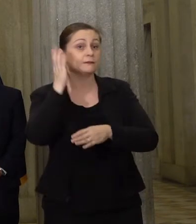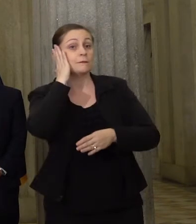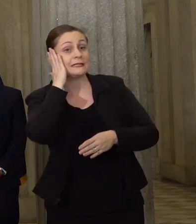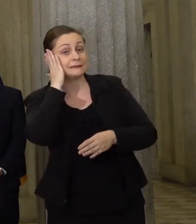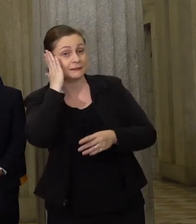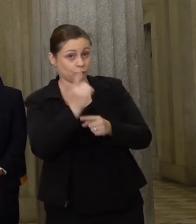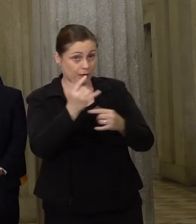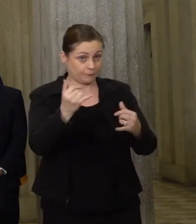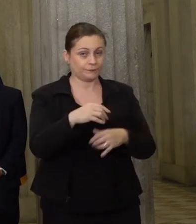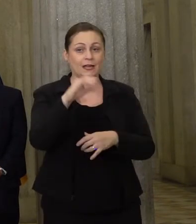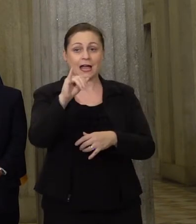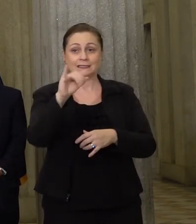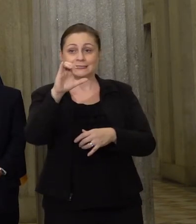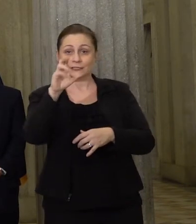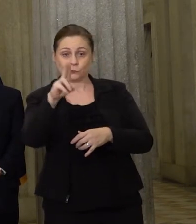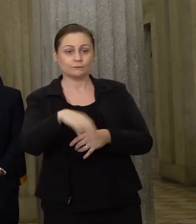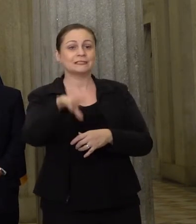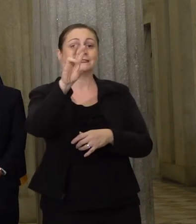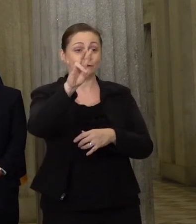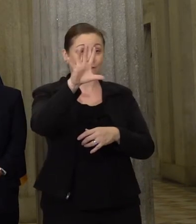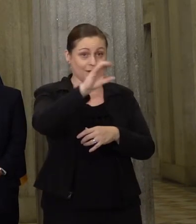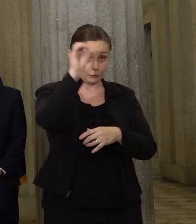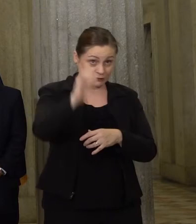beds. ICU beds, there's a 75%